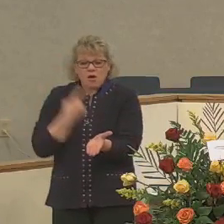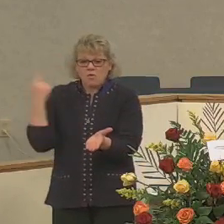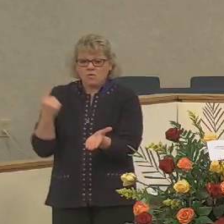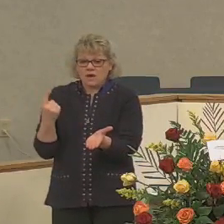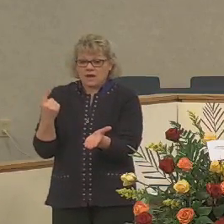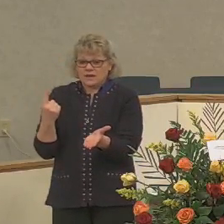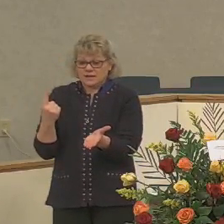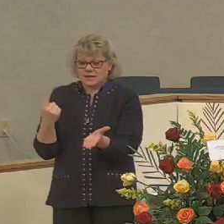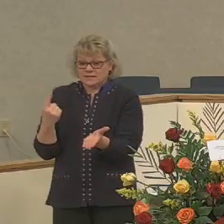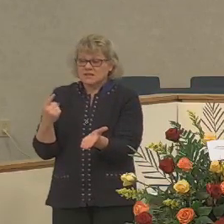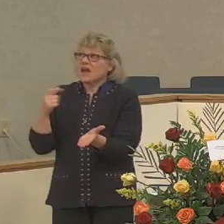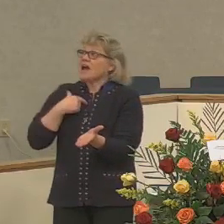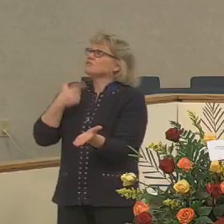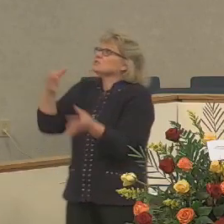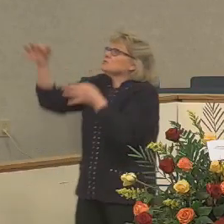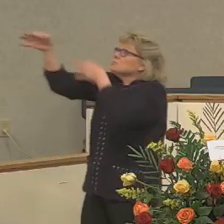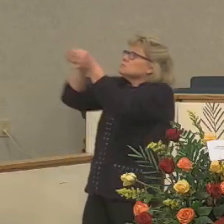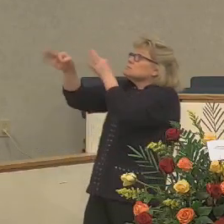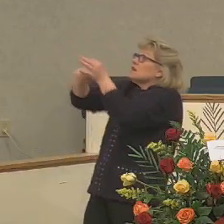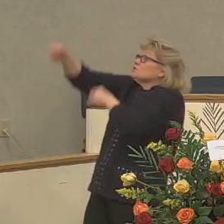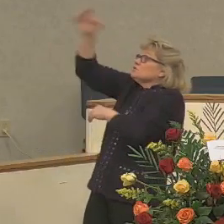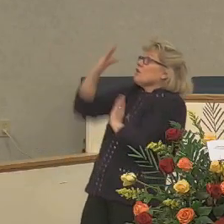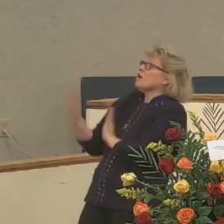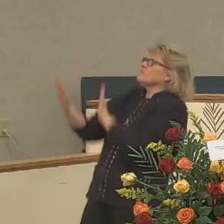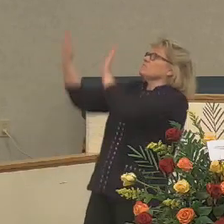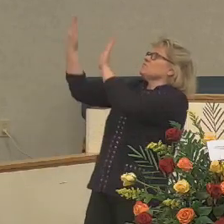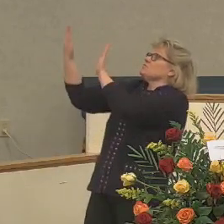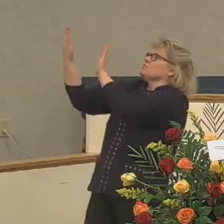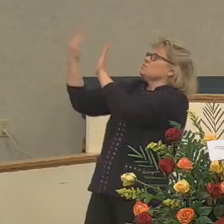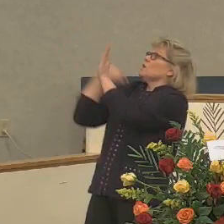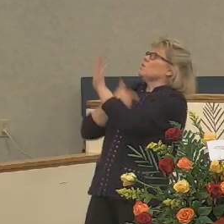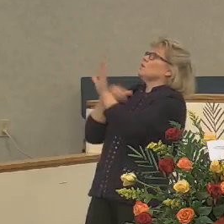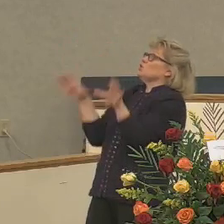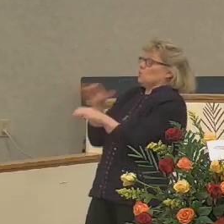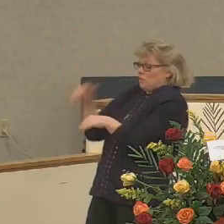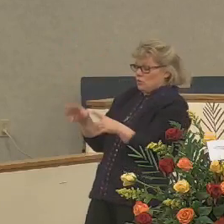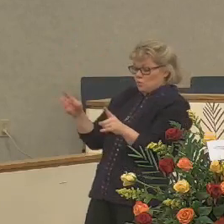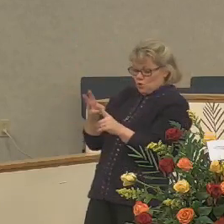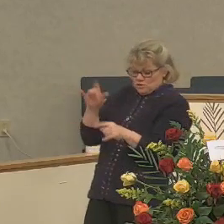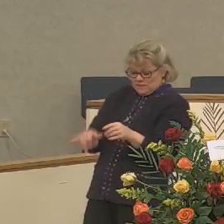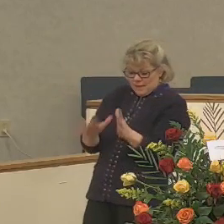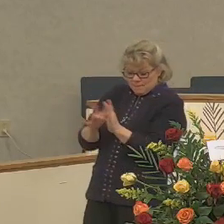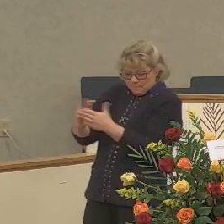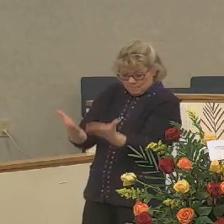us, give an account to God one day for what we do with the words in that book.